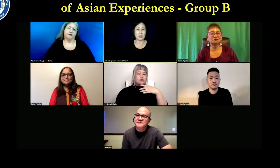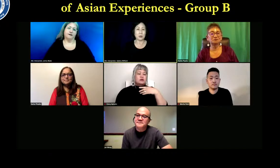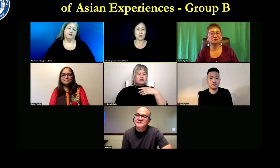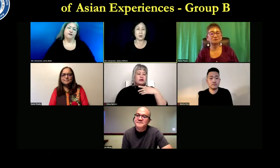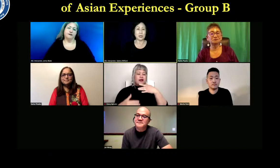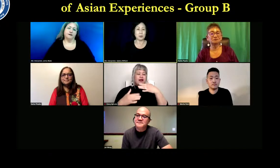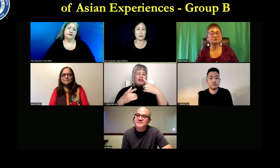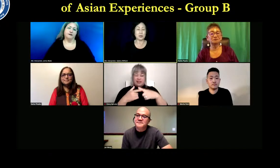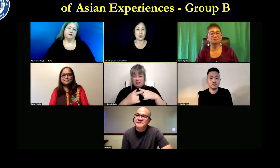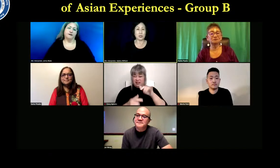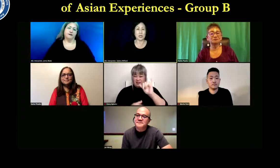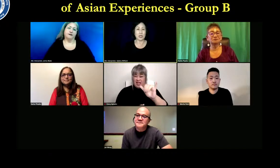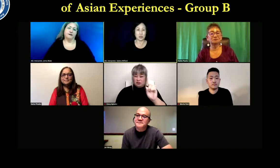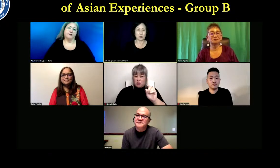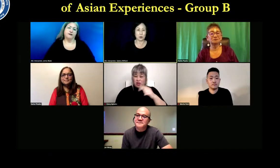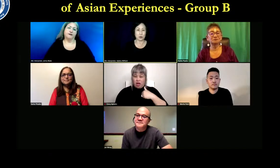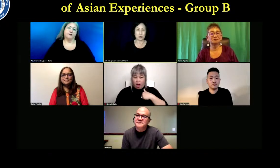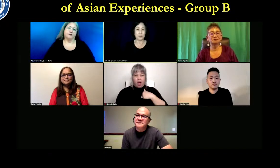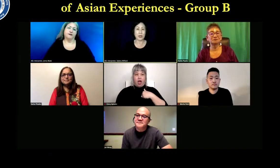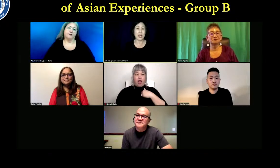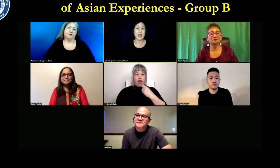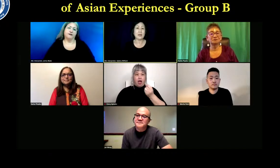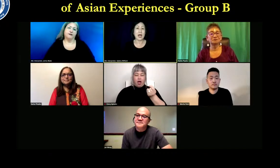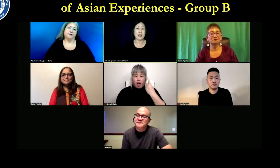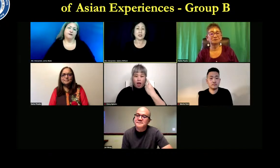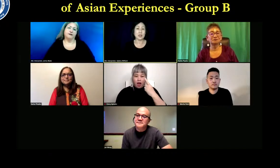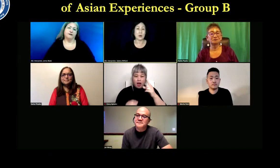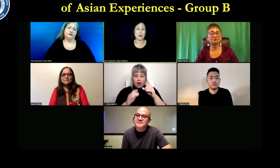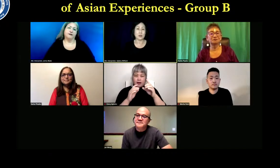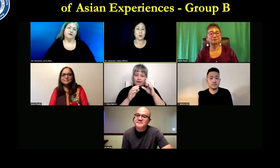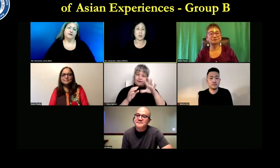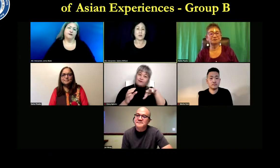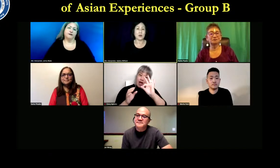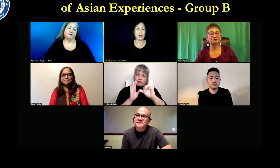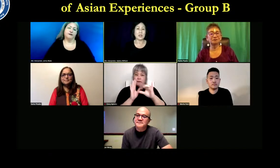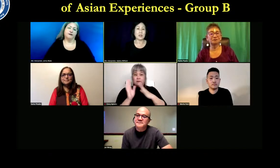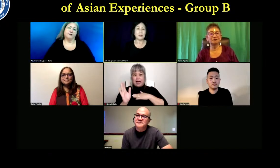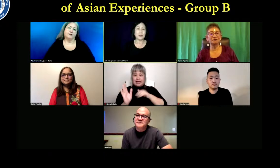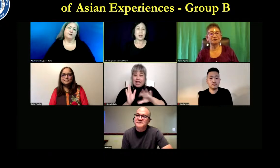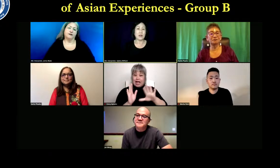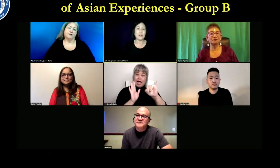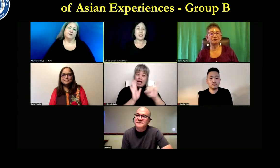that was about it. It was very limited as far as the Asian exposure. That, however, is when